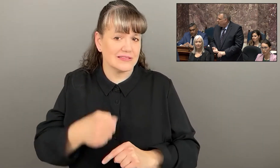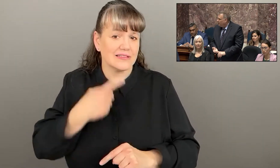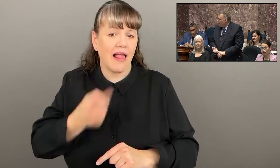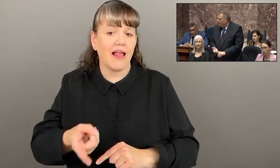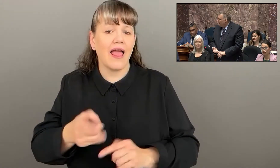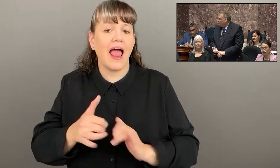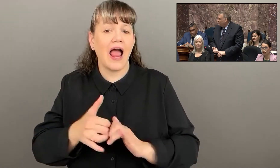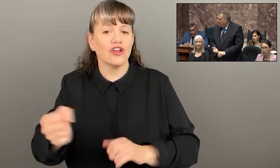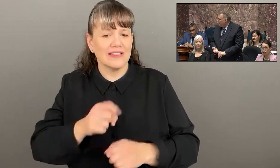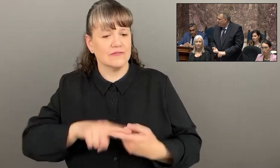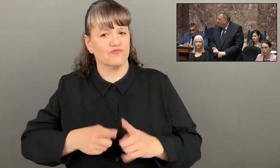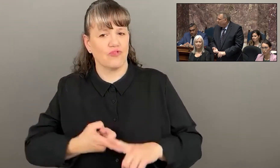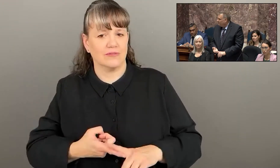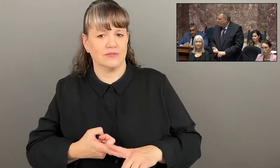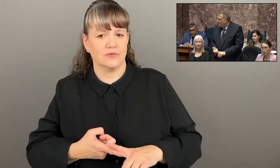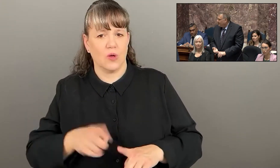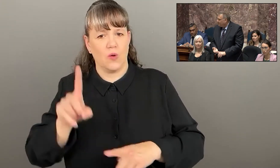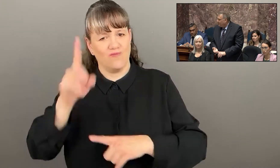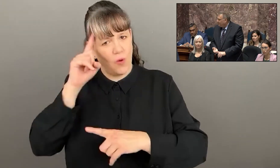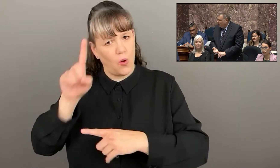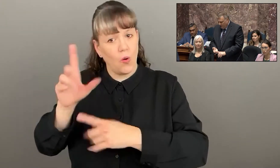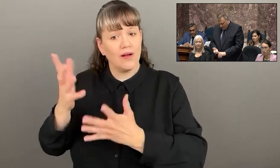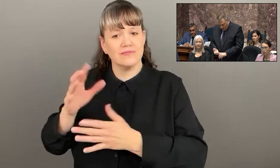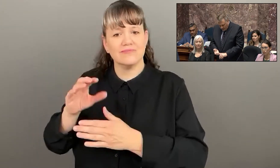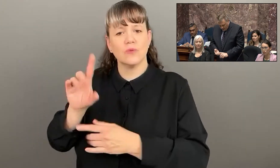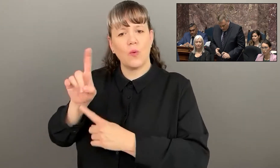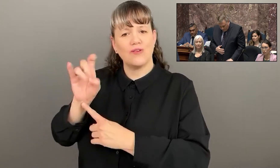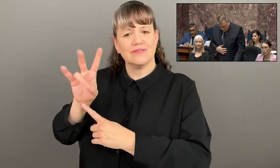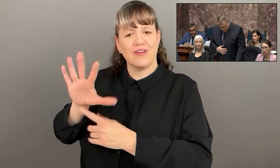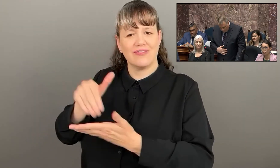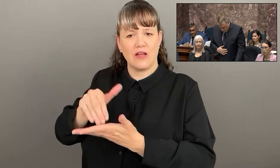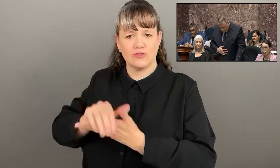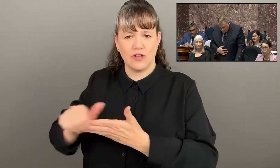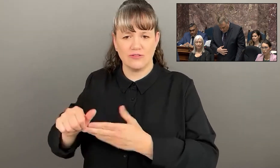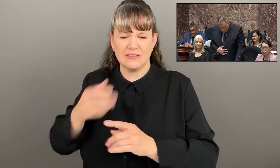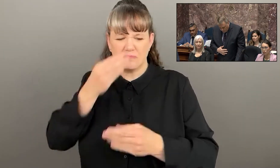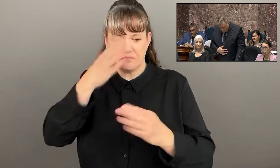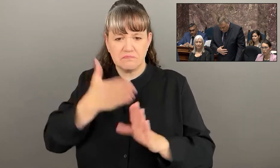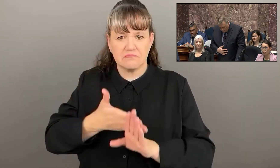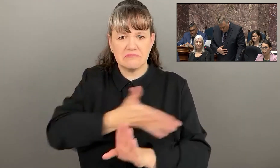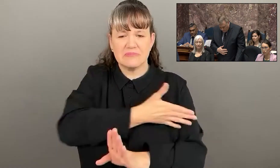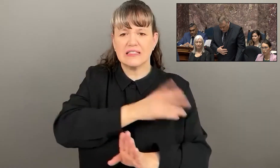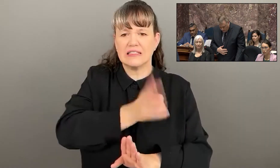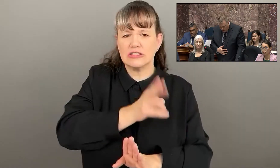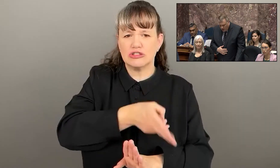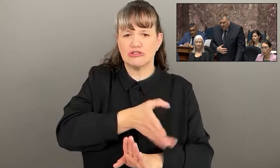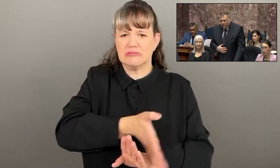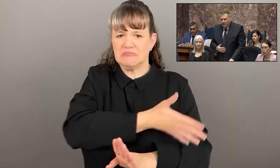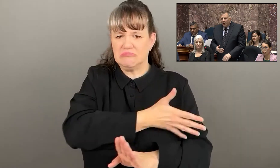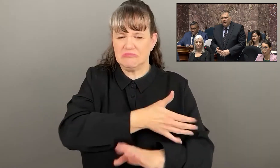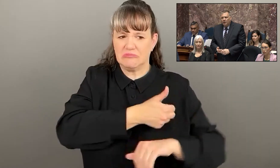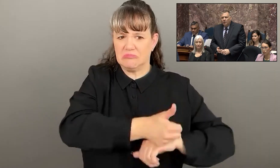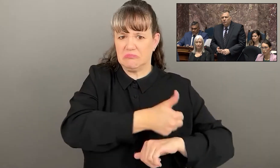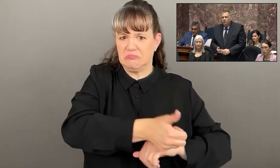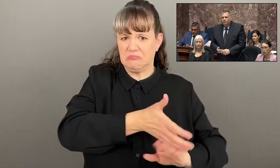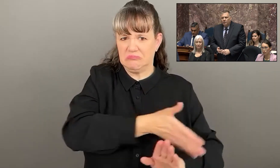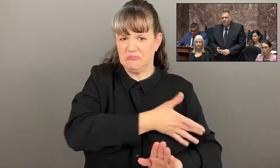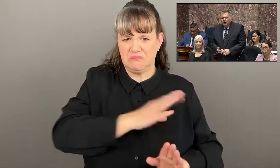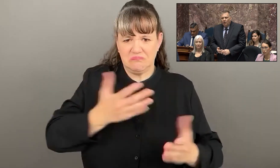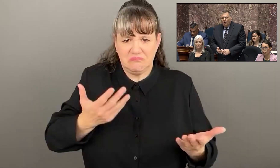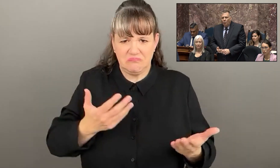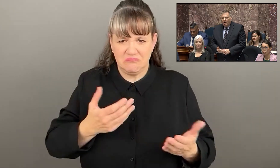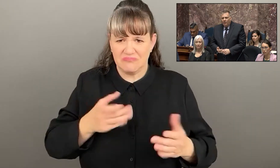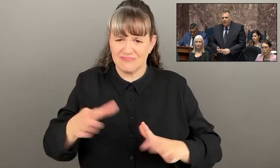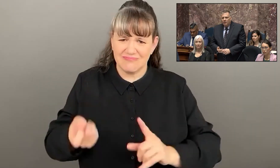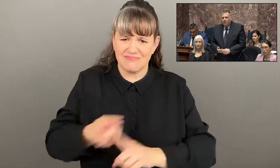$175,000, not caring about the allegations in the background. Talk about some kind of hiring process, Mr. Speaker. So again, to the